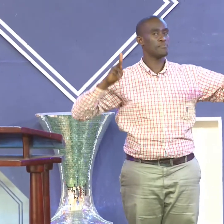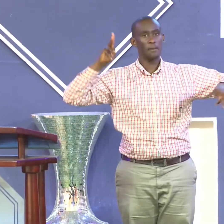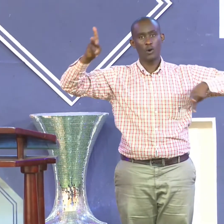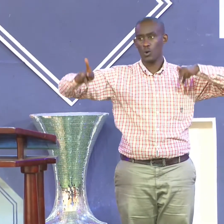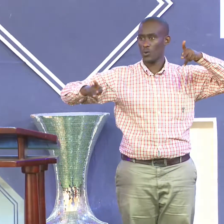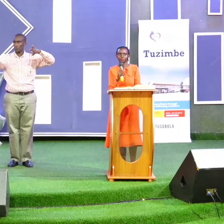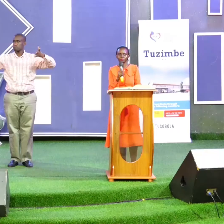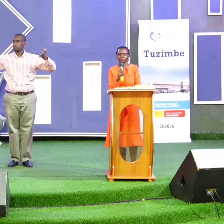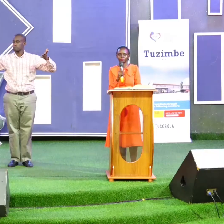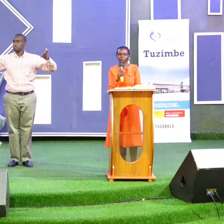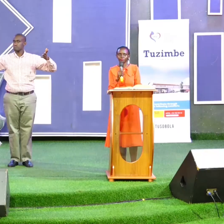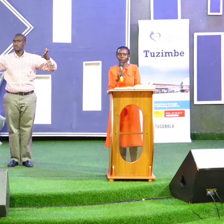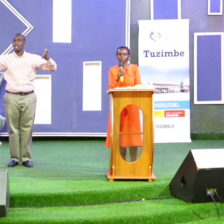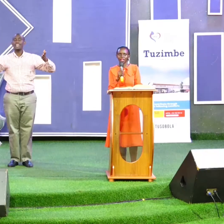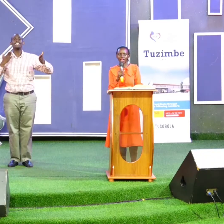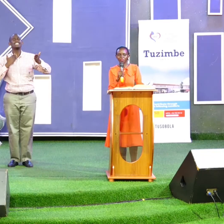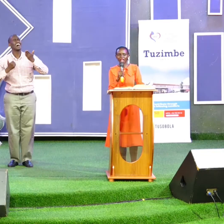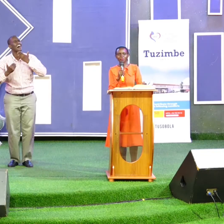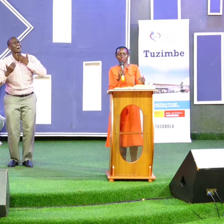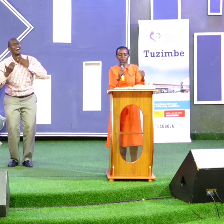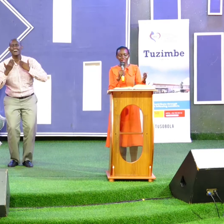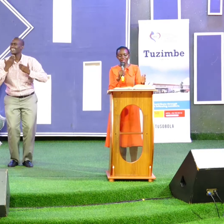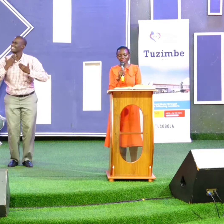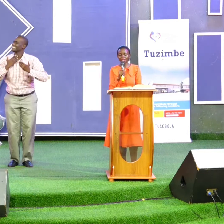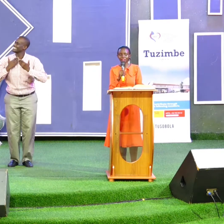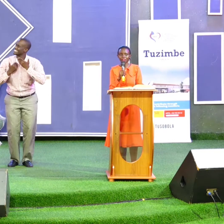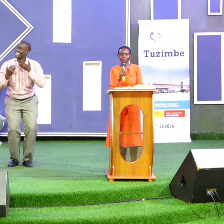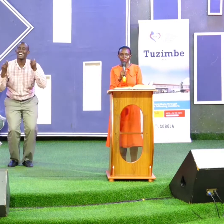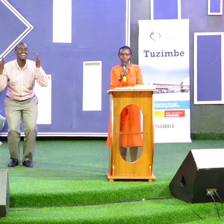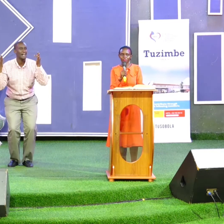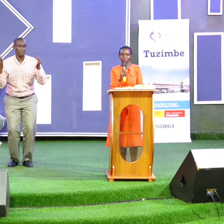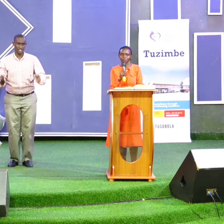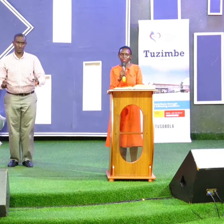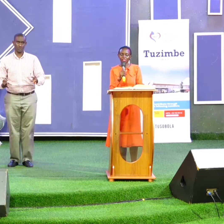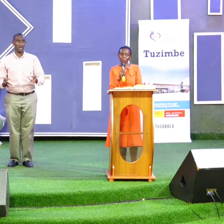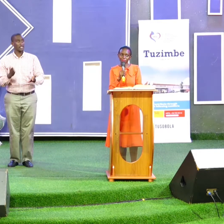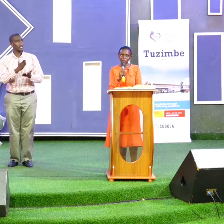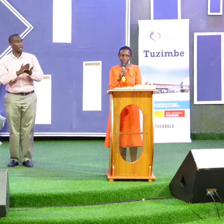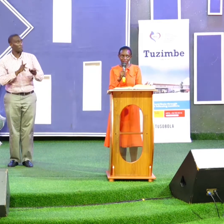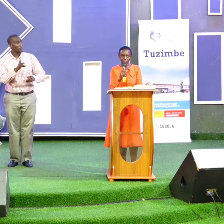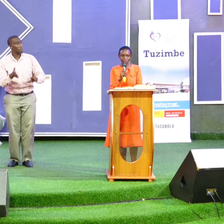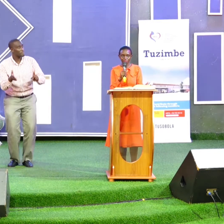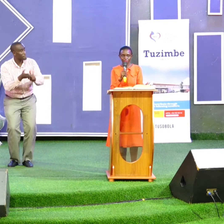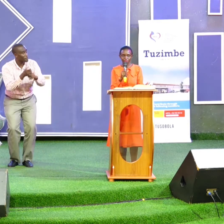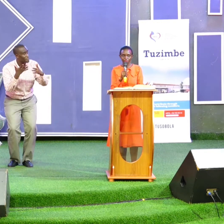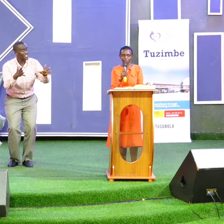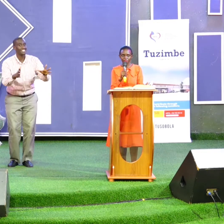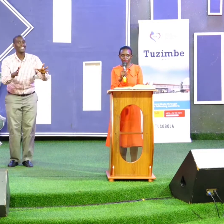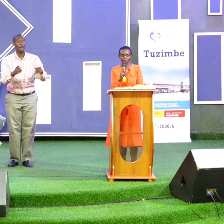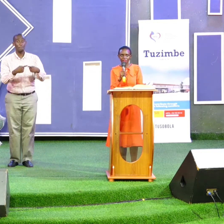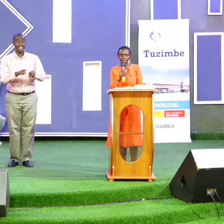Many people have loved money and things. Some have got them.